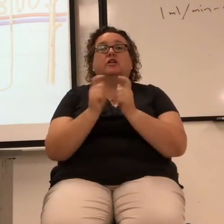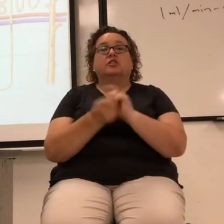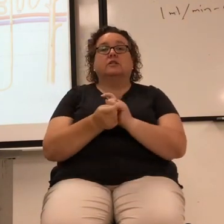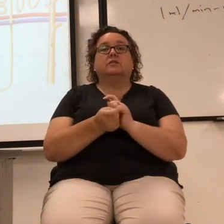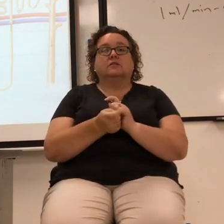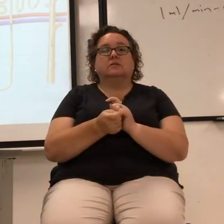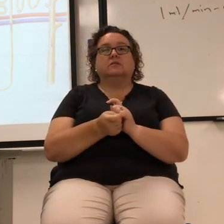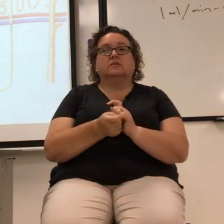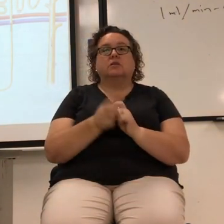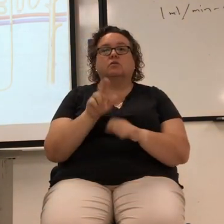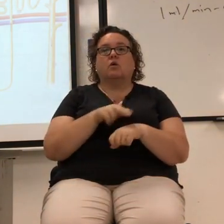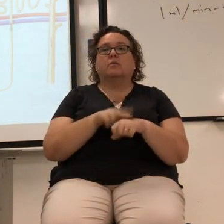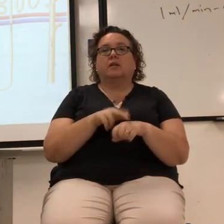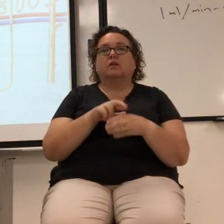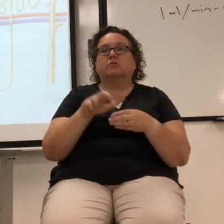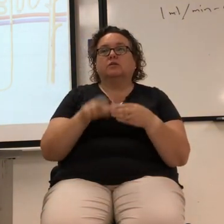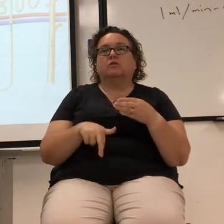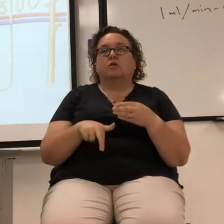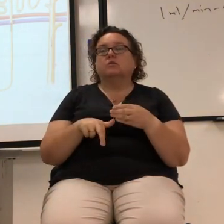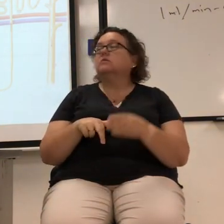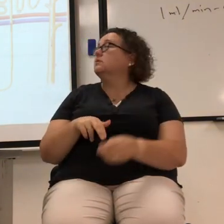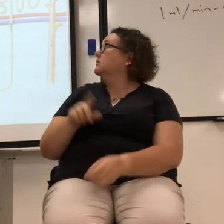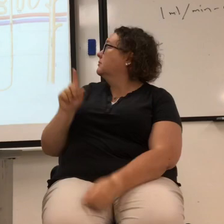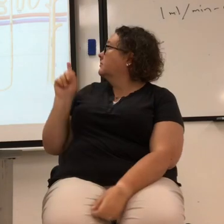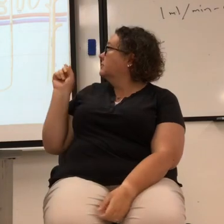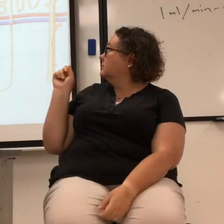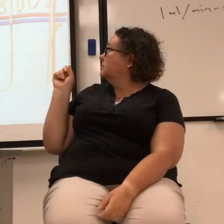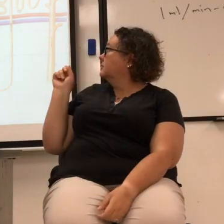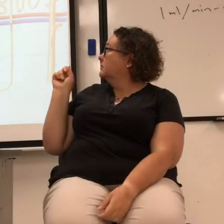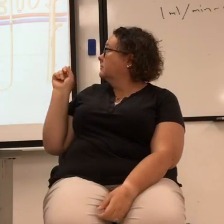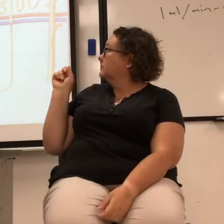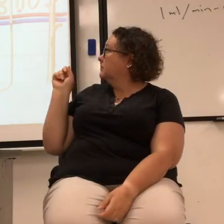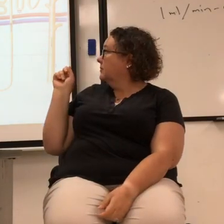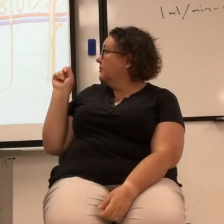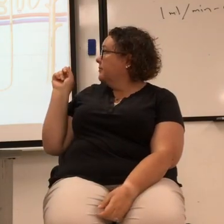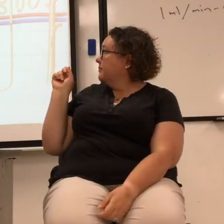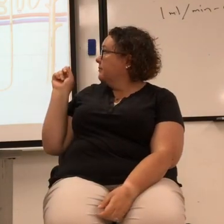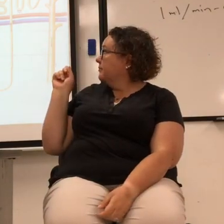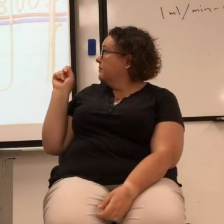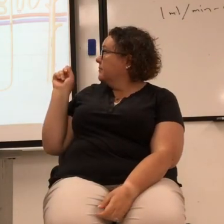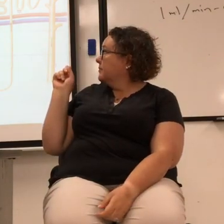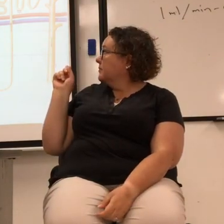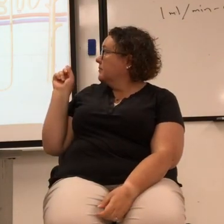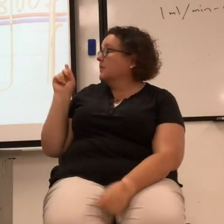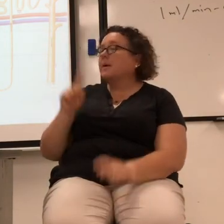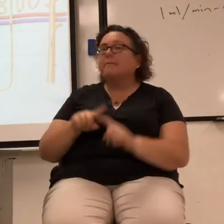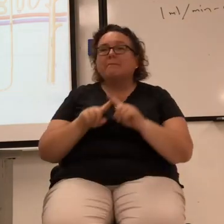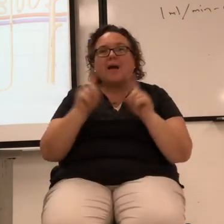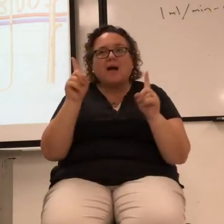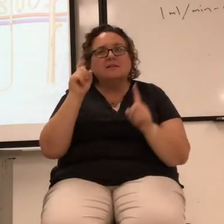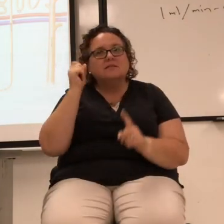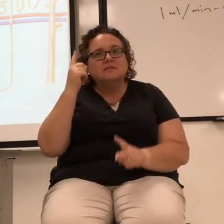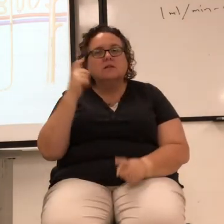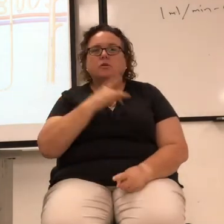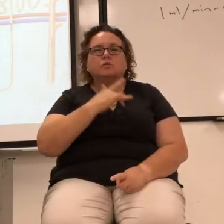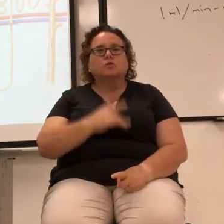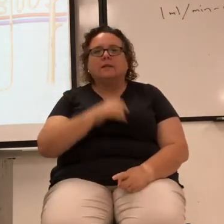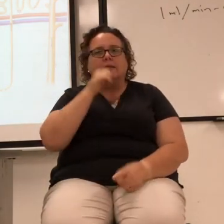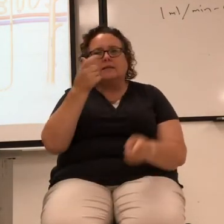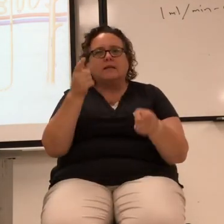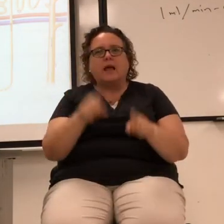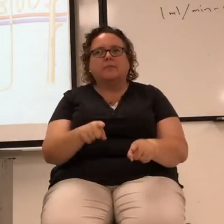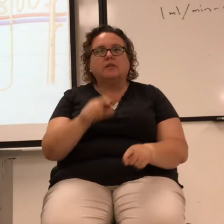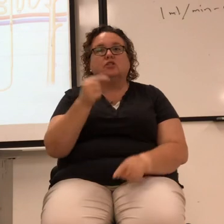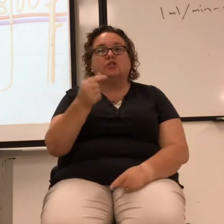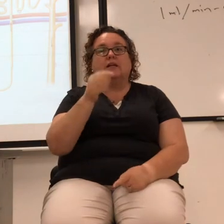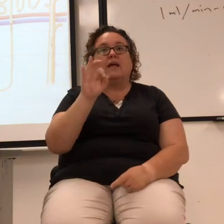result from changes in glomerular pressure. However, what I want to teach you is how that usually doesn't happen. GFR is usually